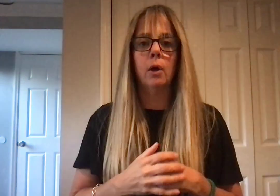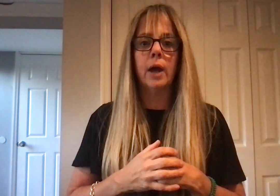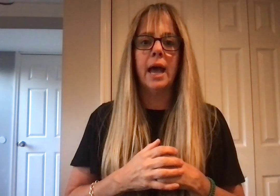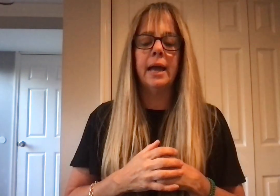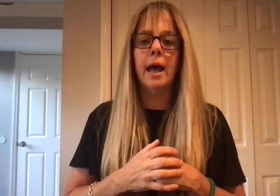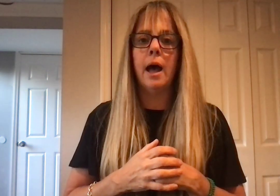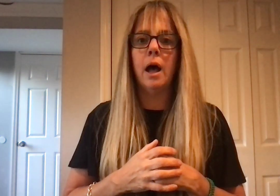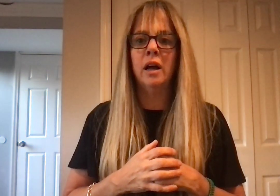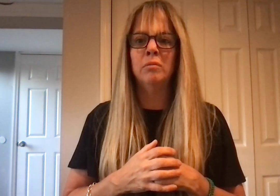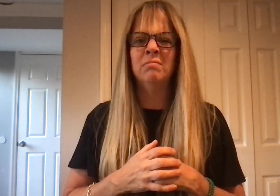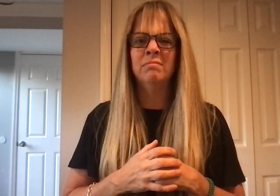Okay.